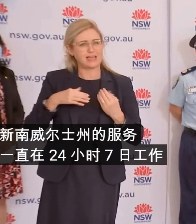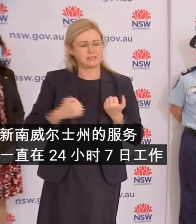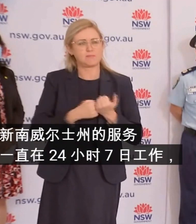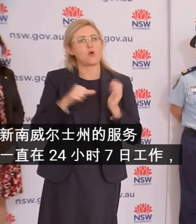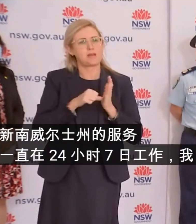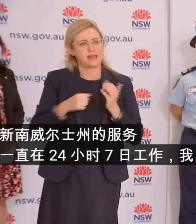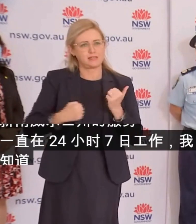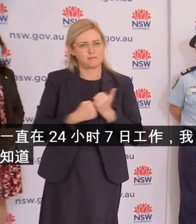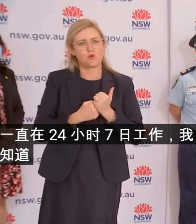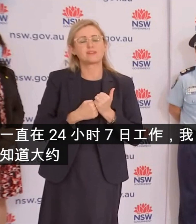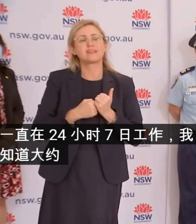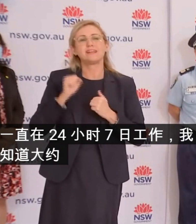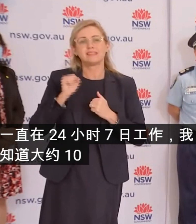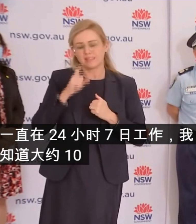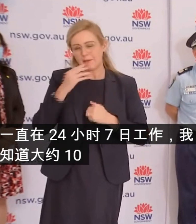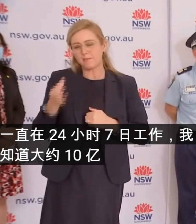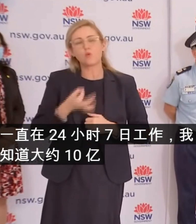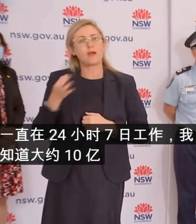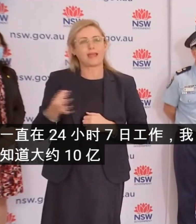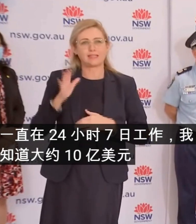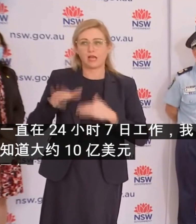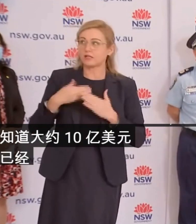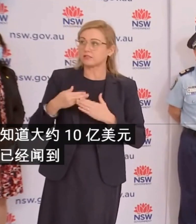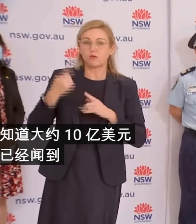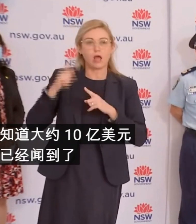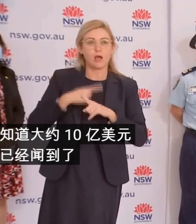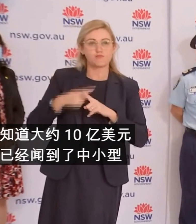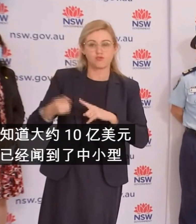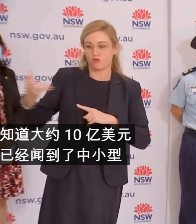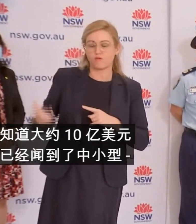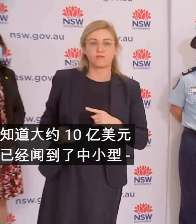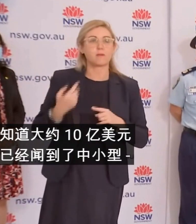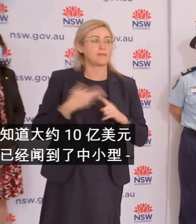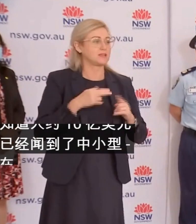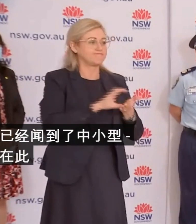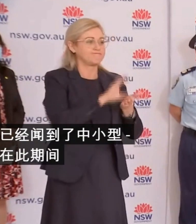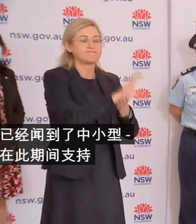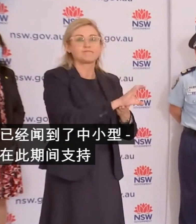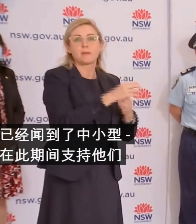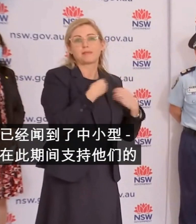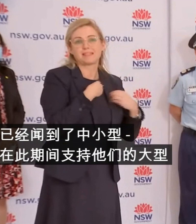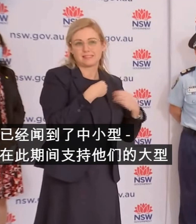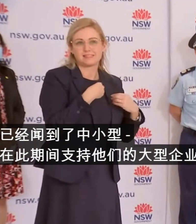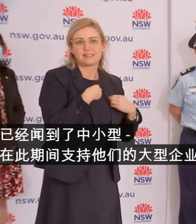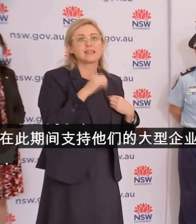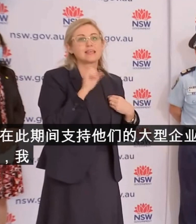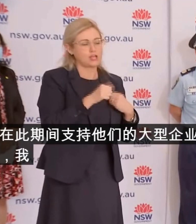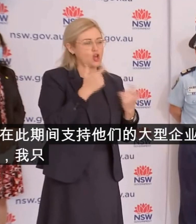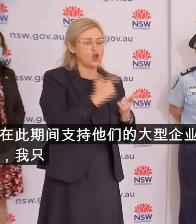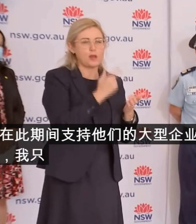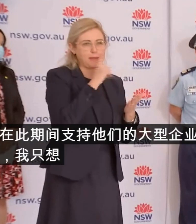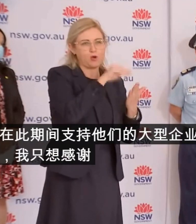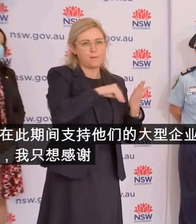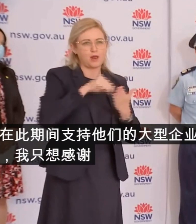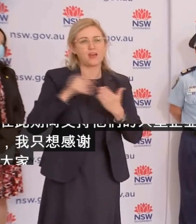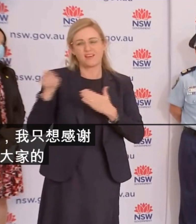24/7, and I understand around $1 billion has gone to small to medium-sized businesses to support them during this time, and